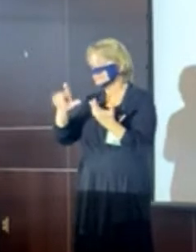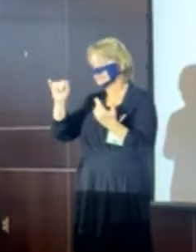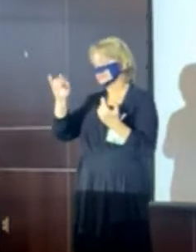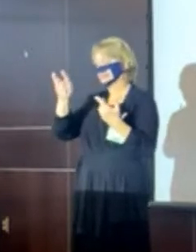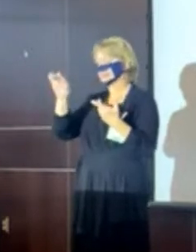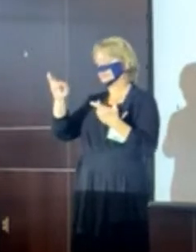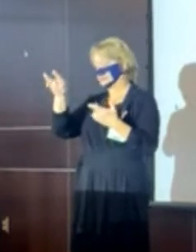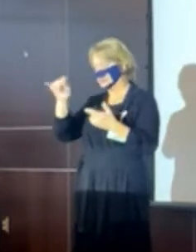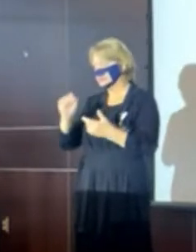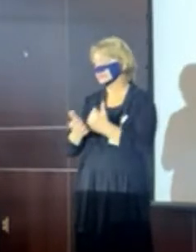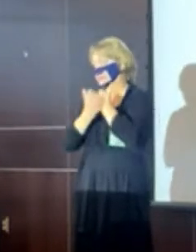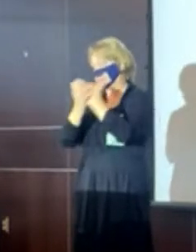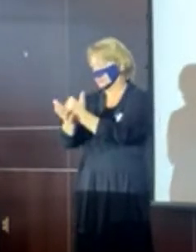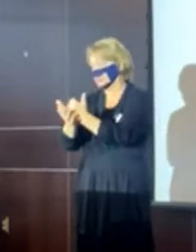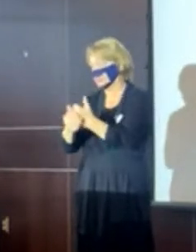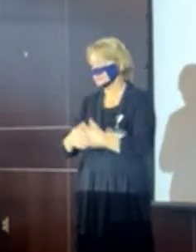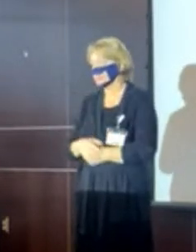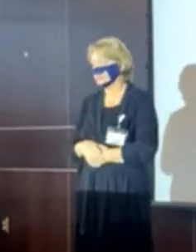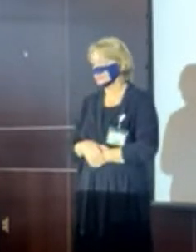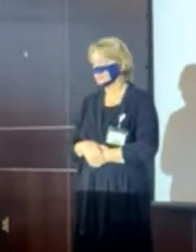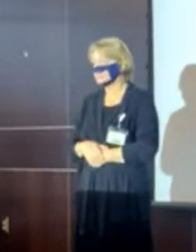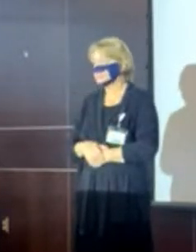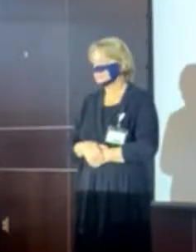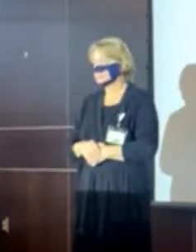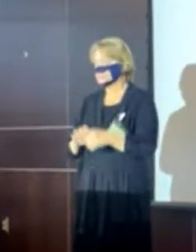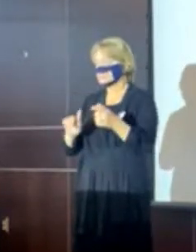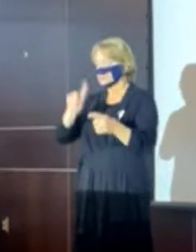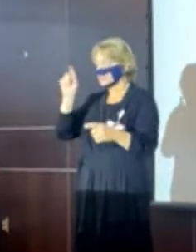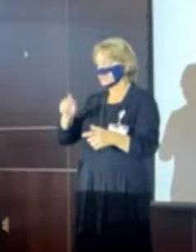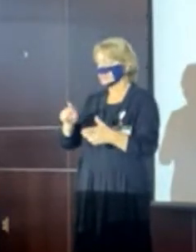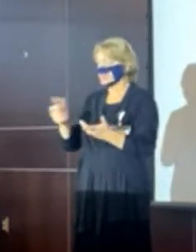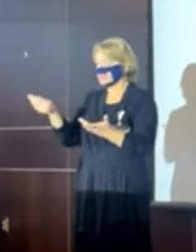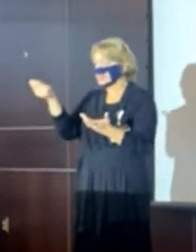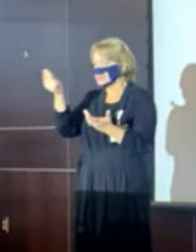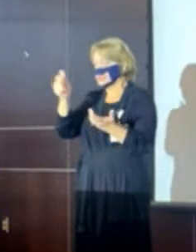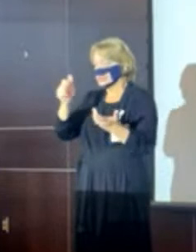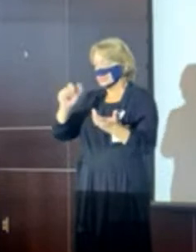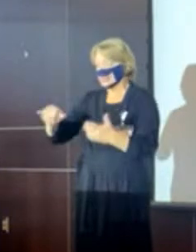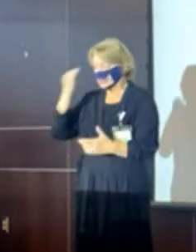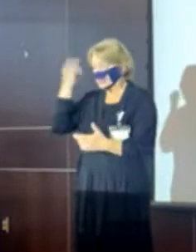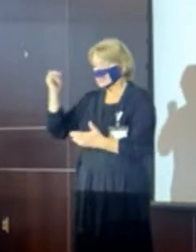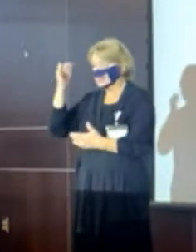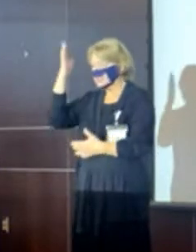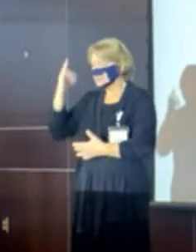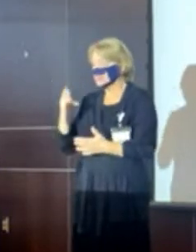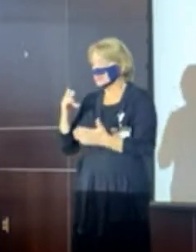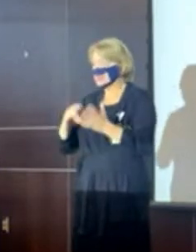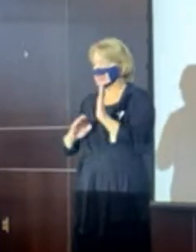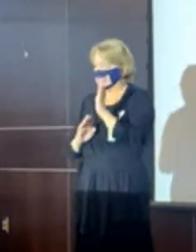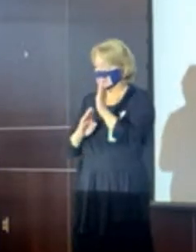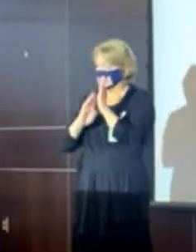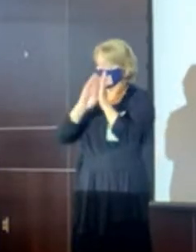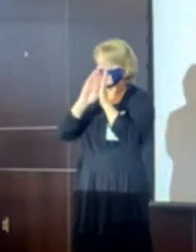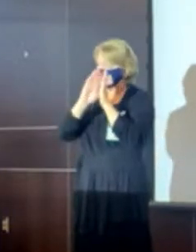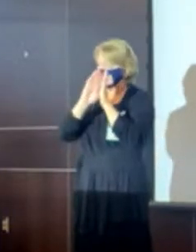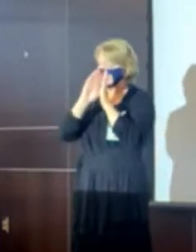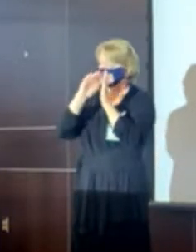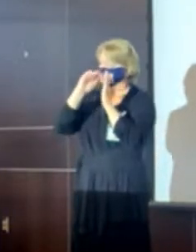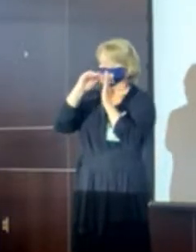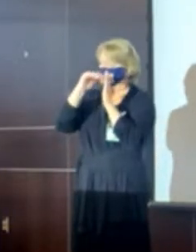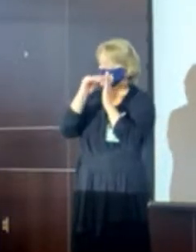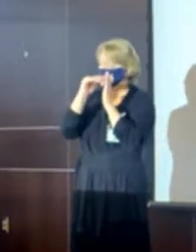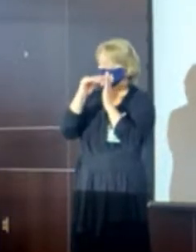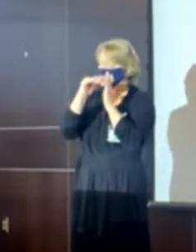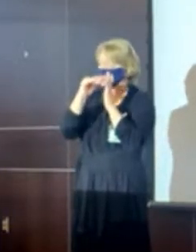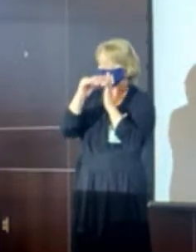And any idea what's driving the flattening of the past couple of days? I don't. I think it's